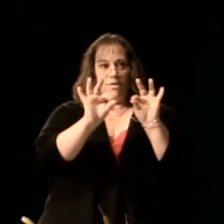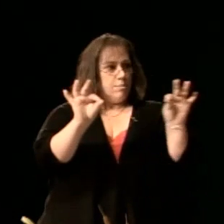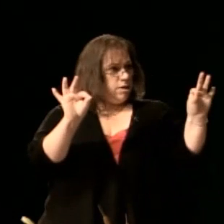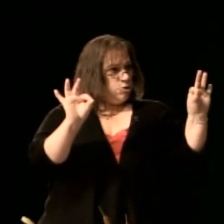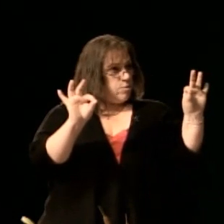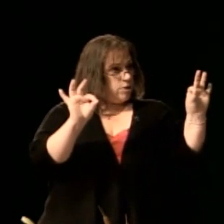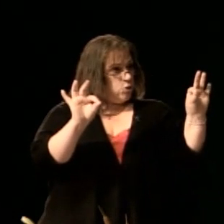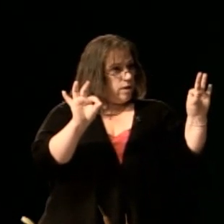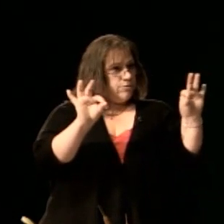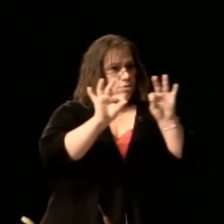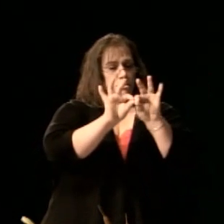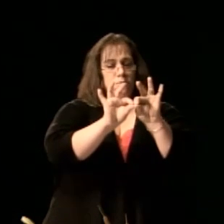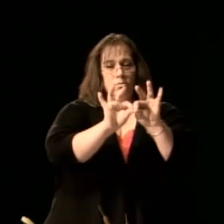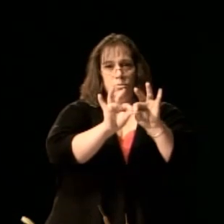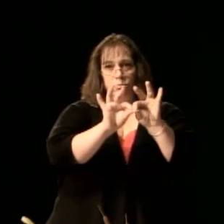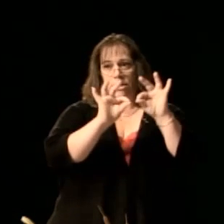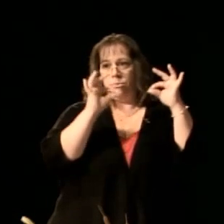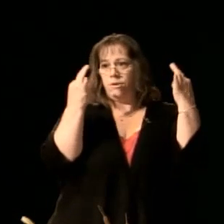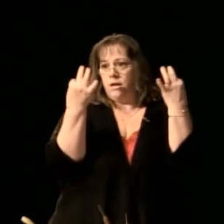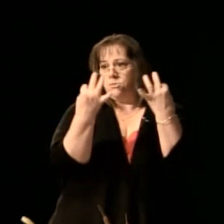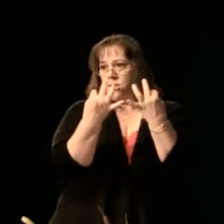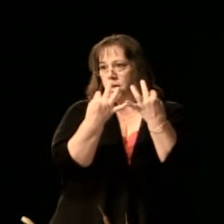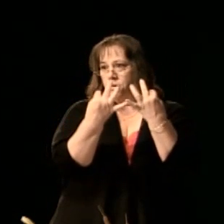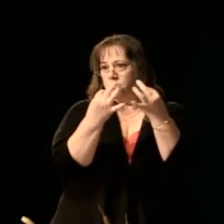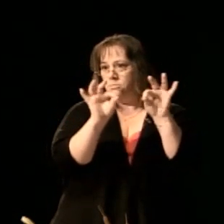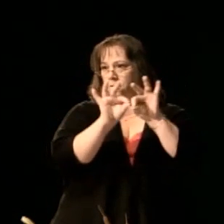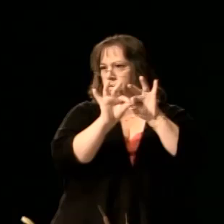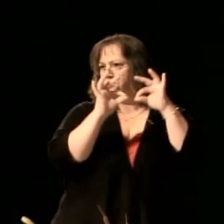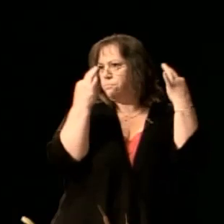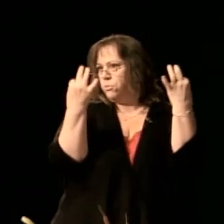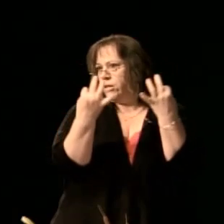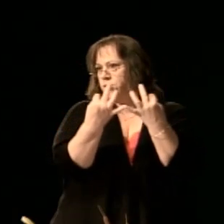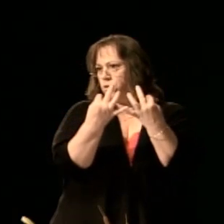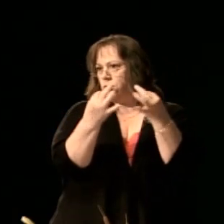Family is you make two F's, bring them around together, pulling a circle.